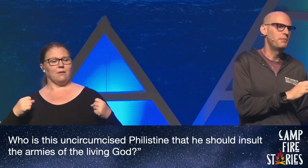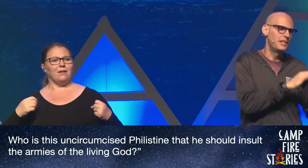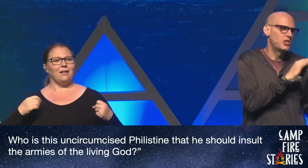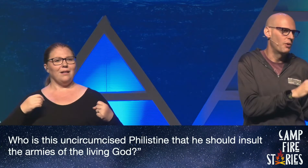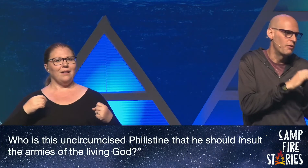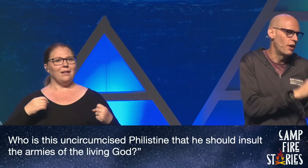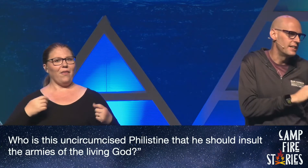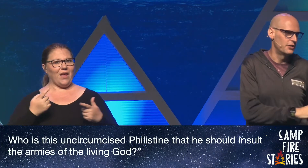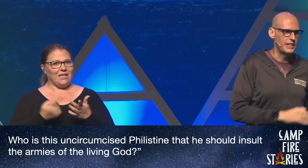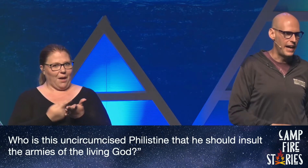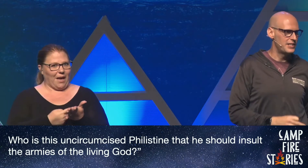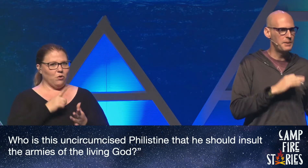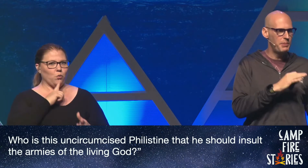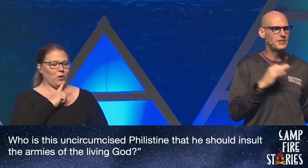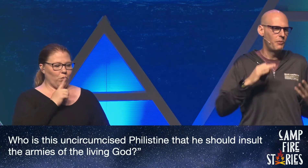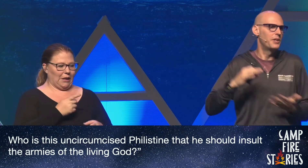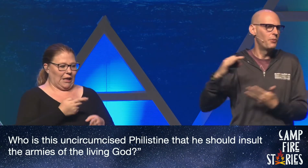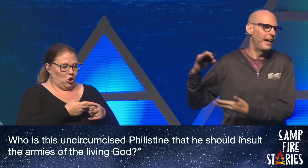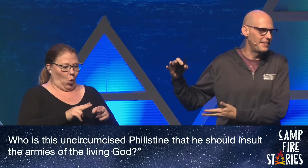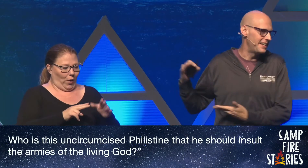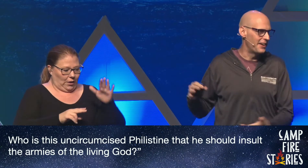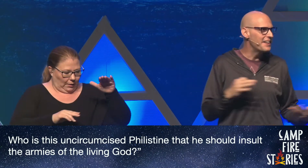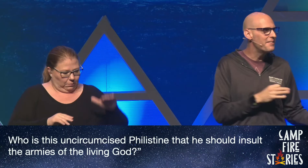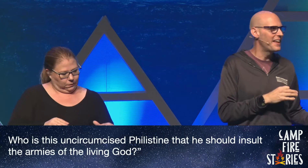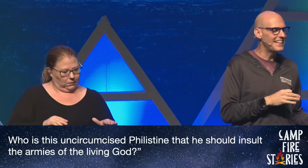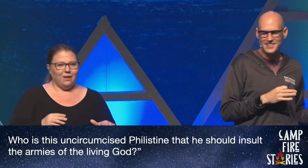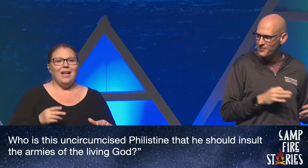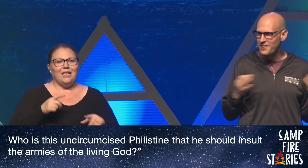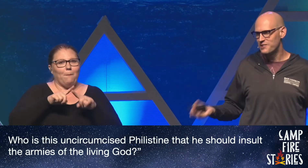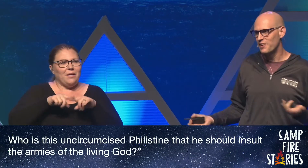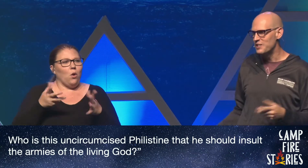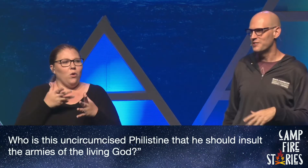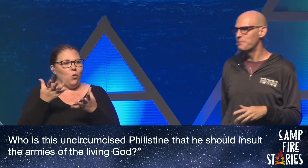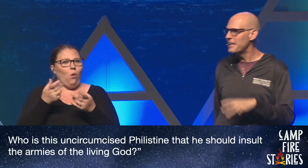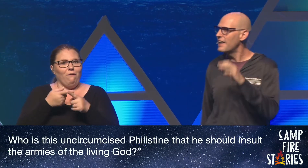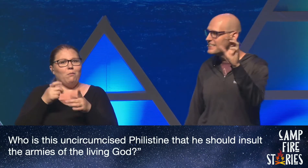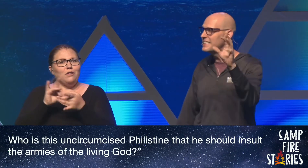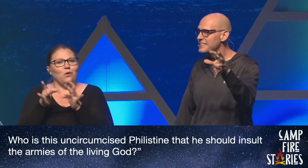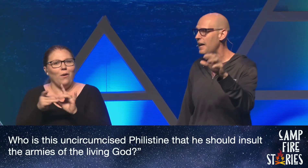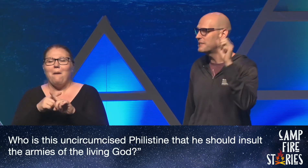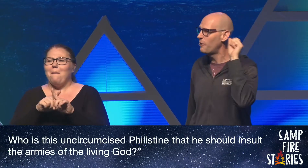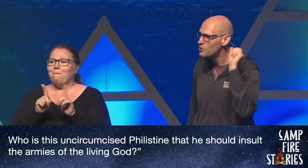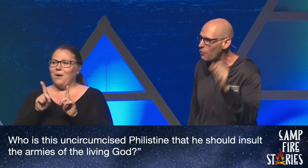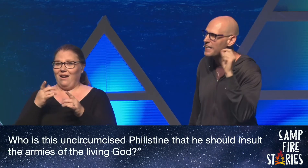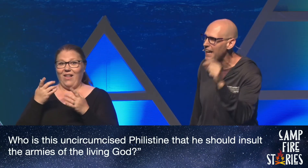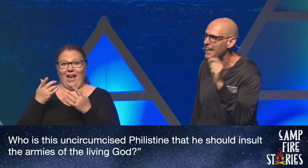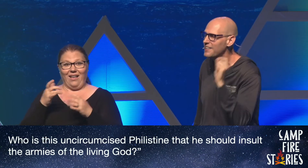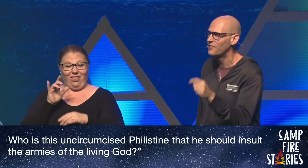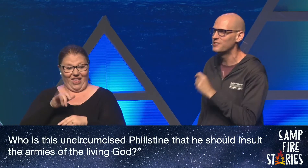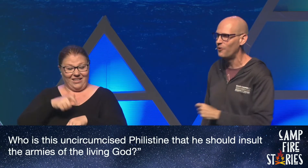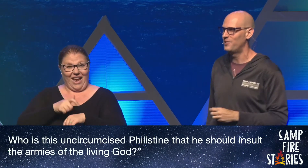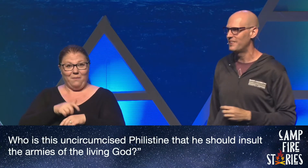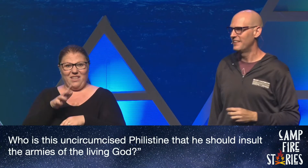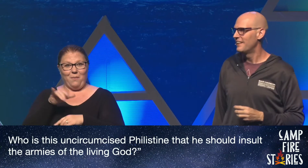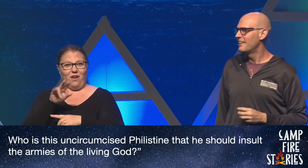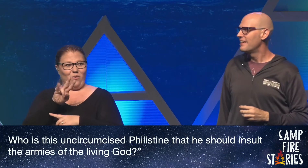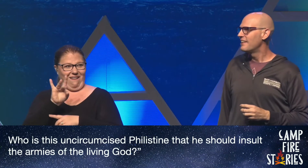thought to be this short, ruddy little guy. It just depends on what you want out of the narrative. It was very interesting. But at this time, he's about 28 years